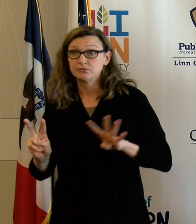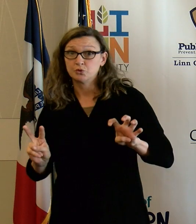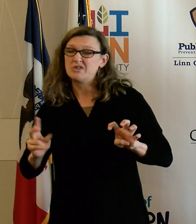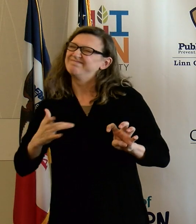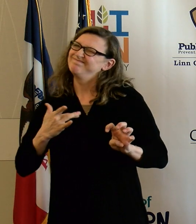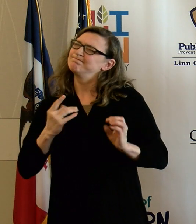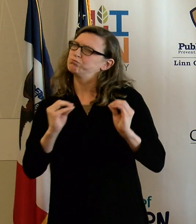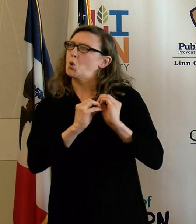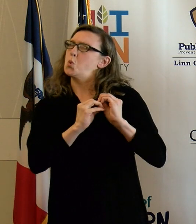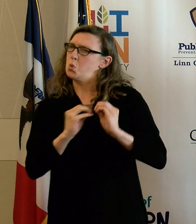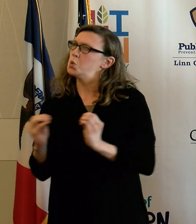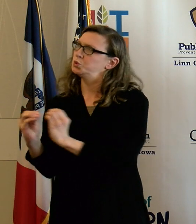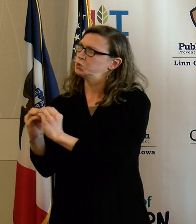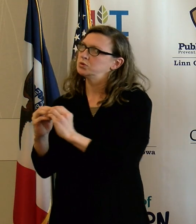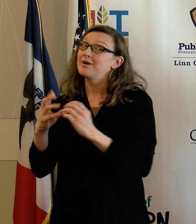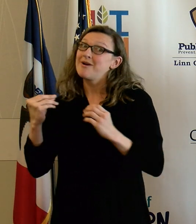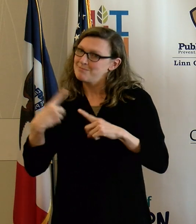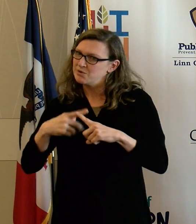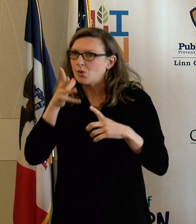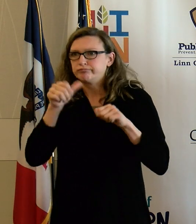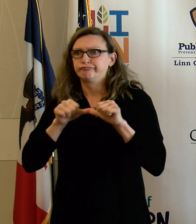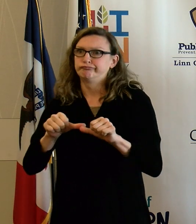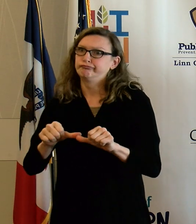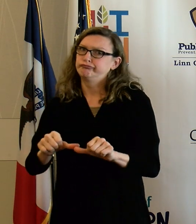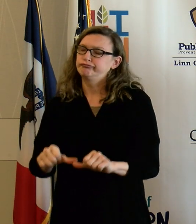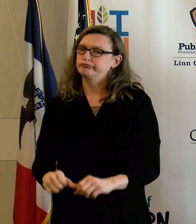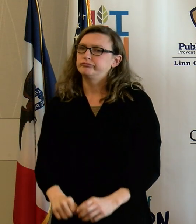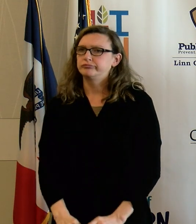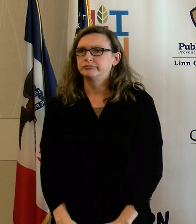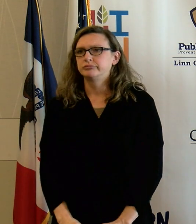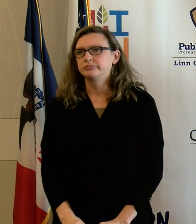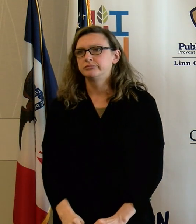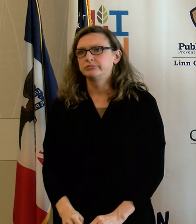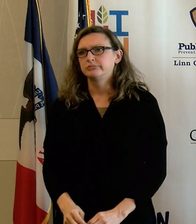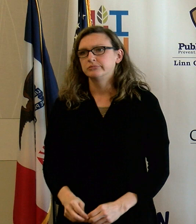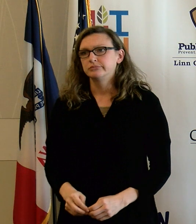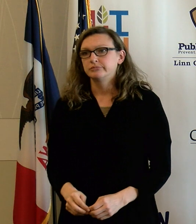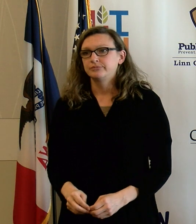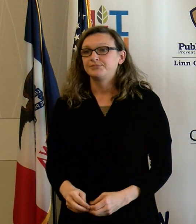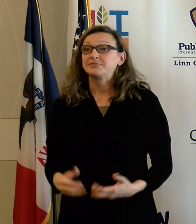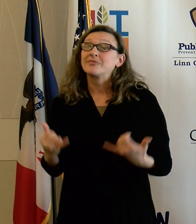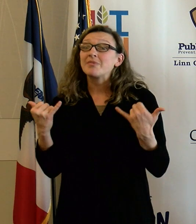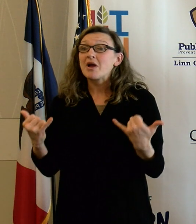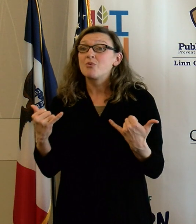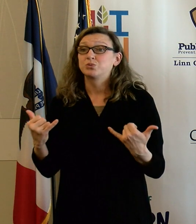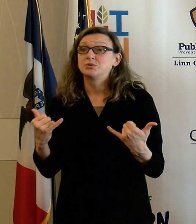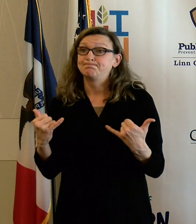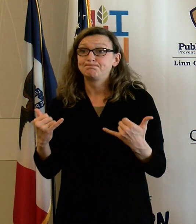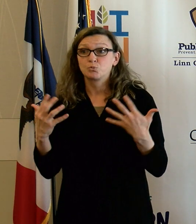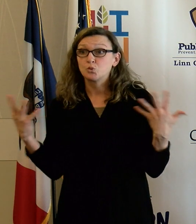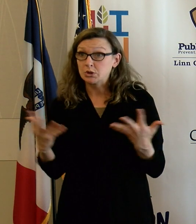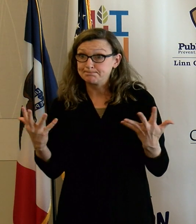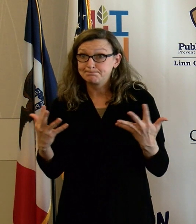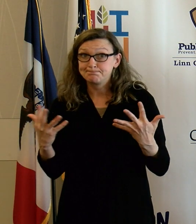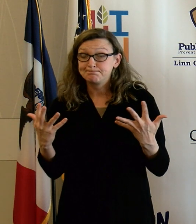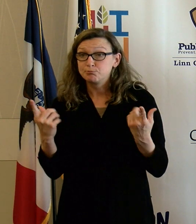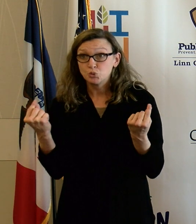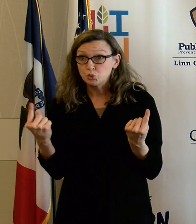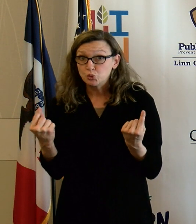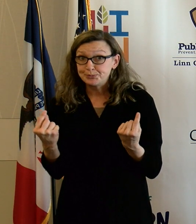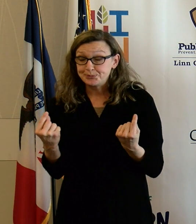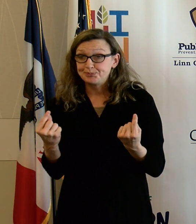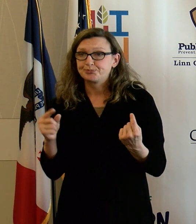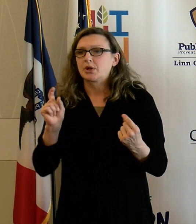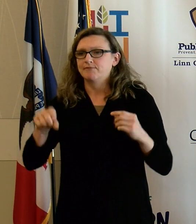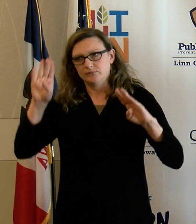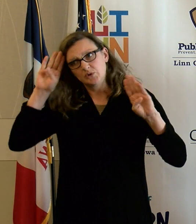should end. We must now move to more direct action as we confront this crisis head on.